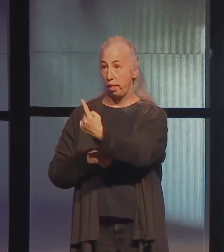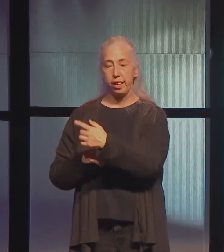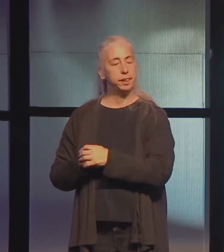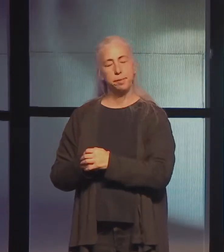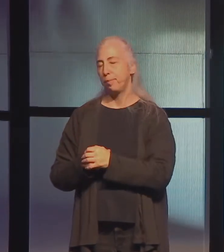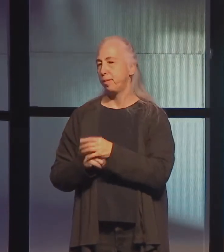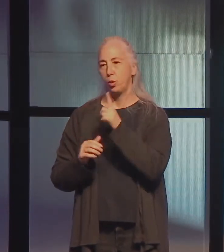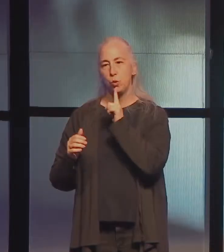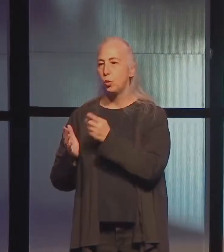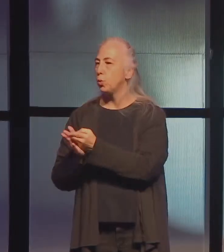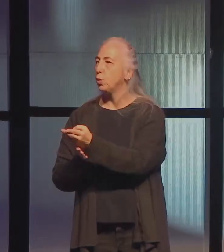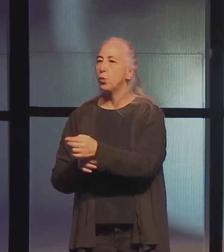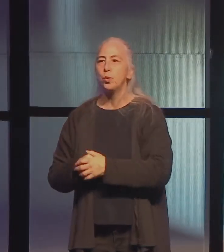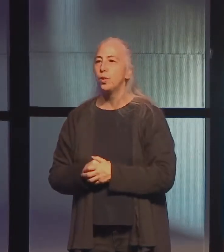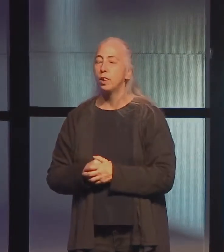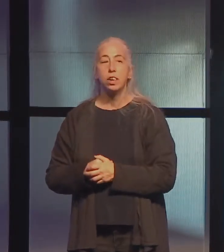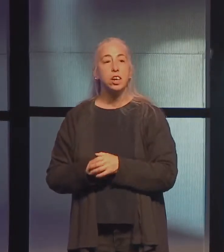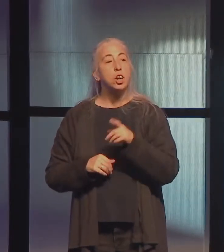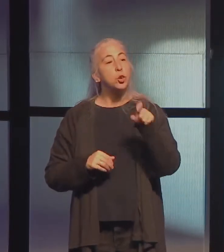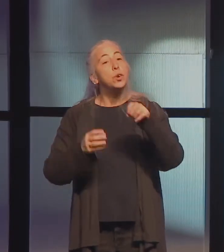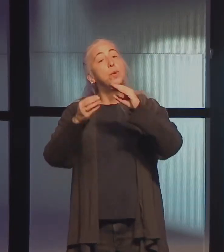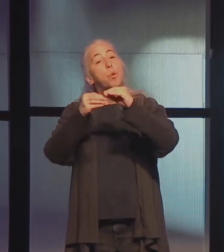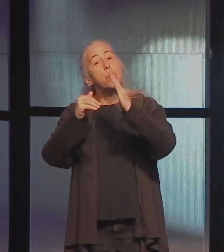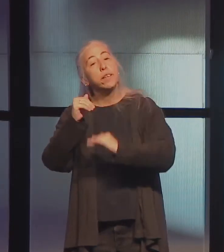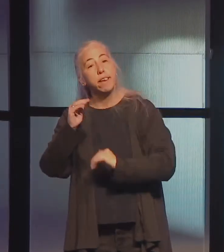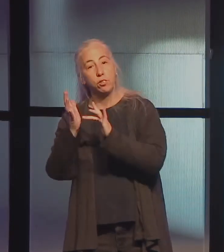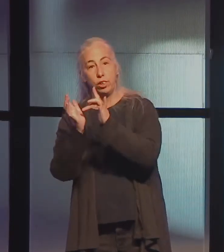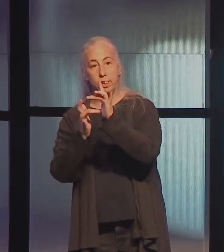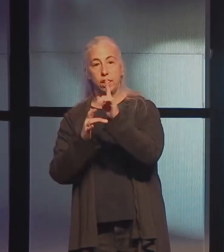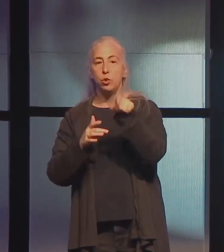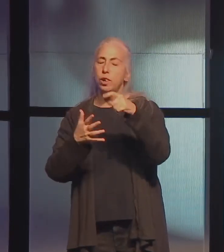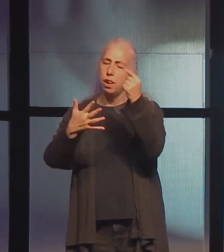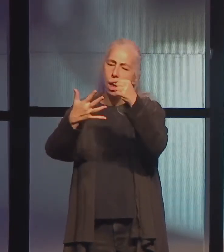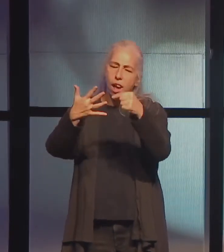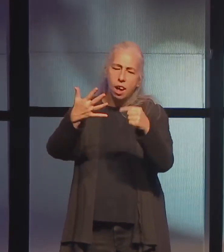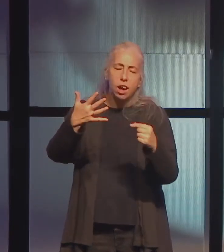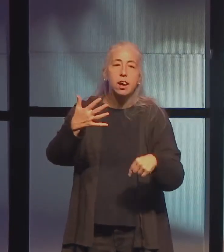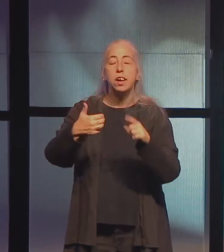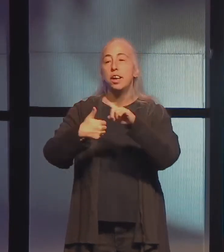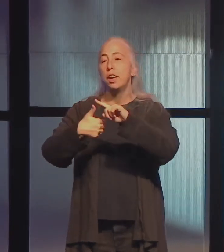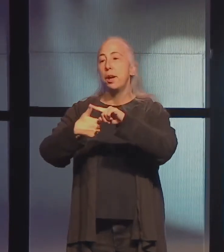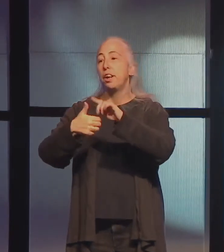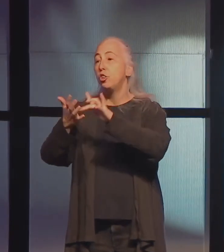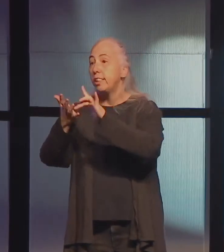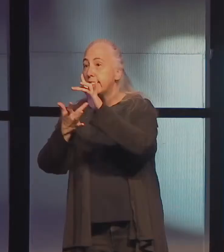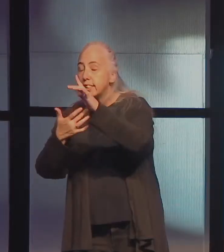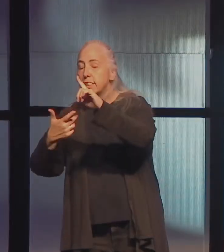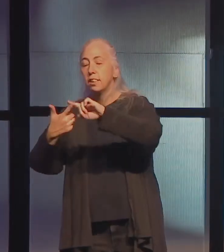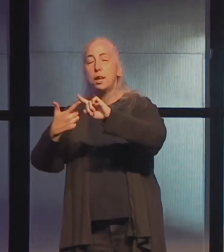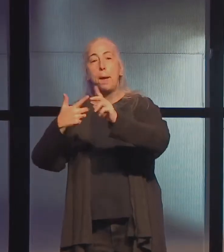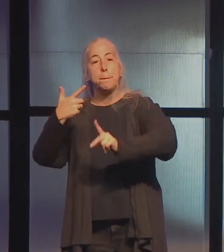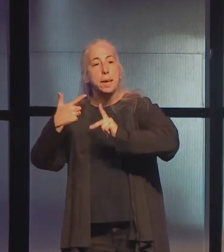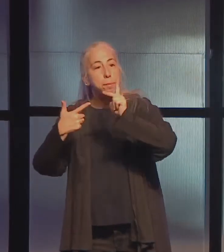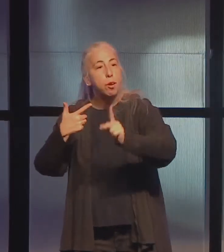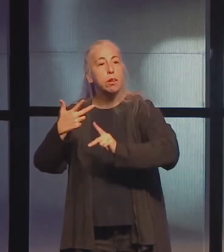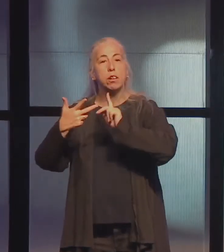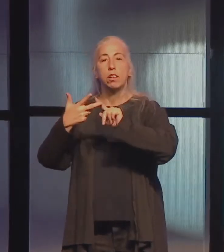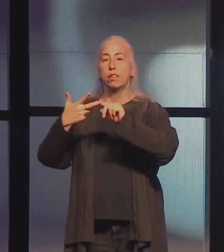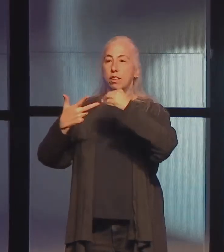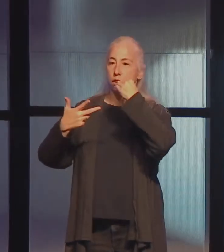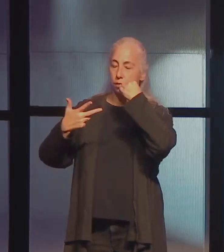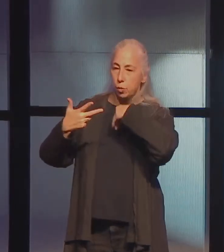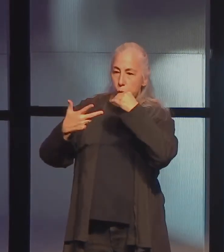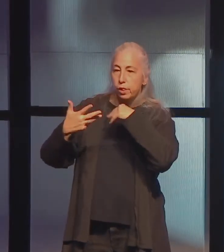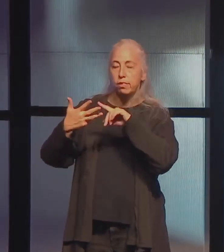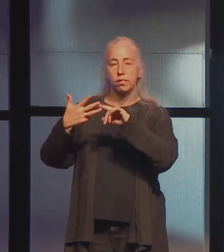an idea of Jesus. You need more than you need lots of things in your life. You need people. We're created for that. And we need others to help